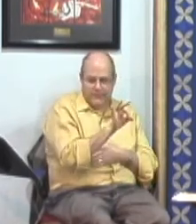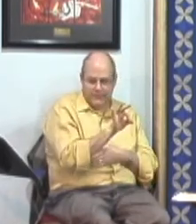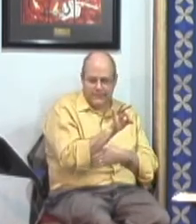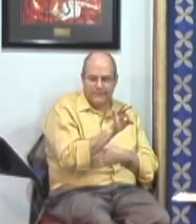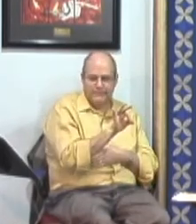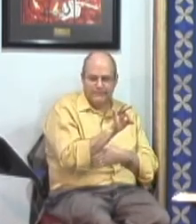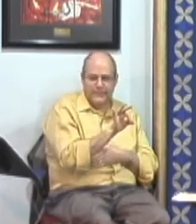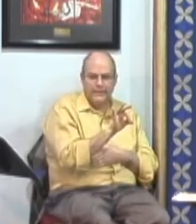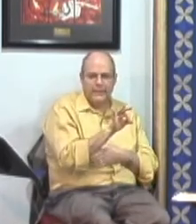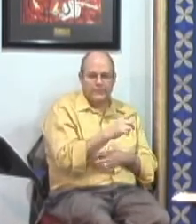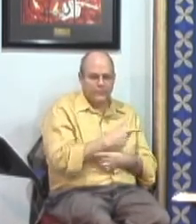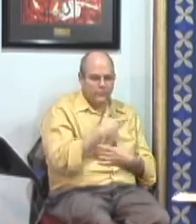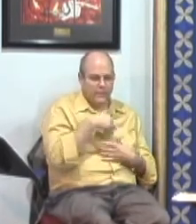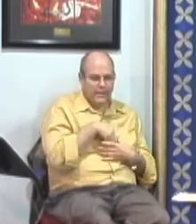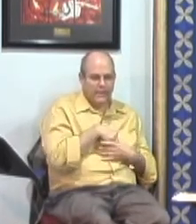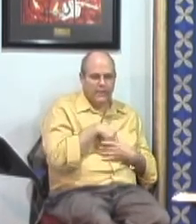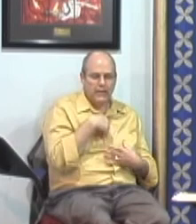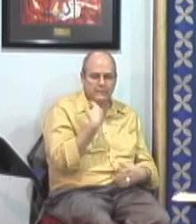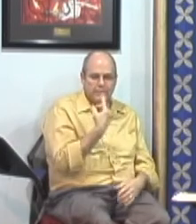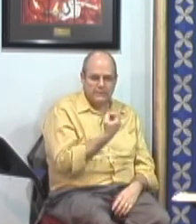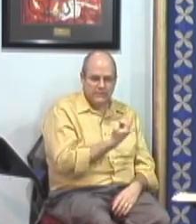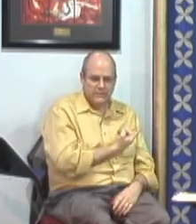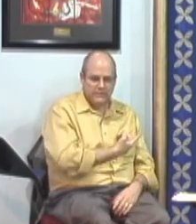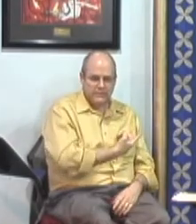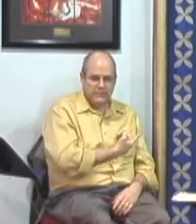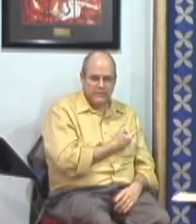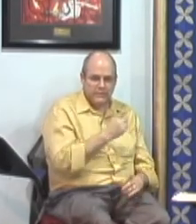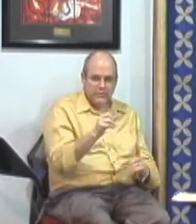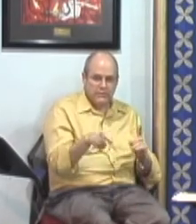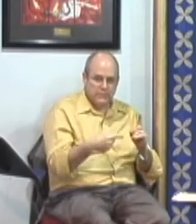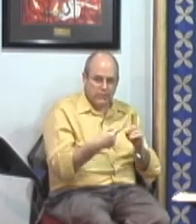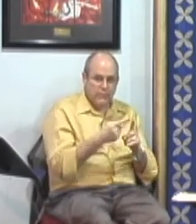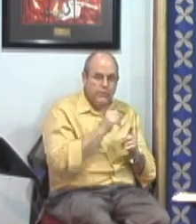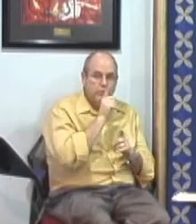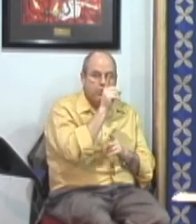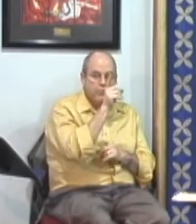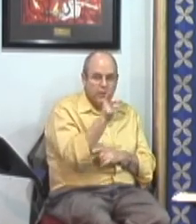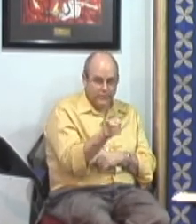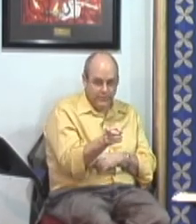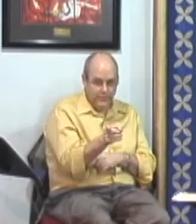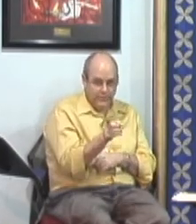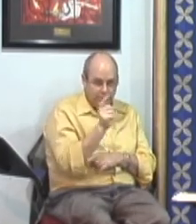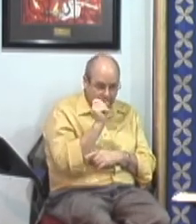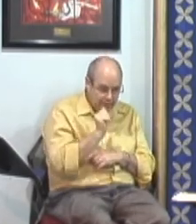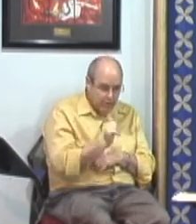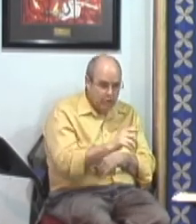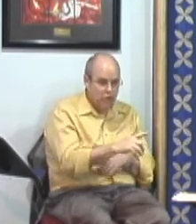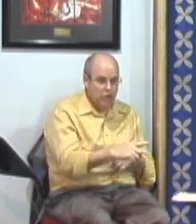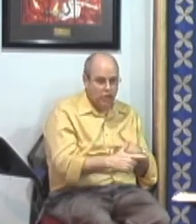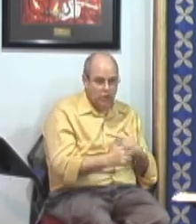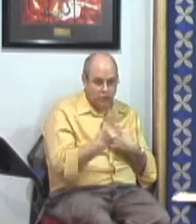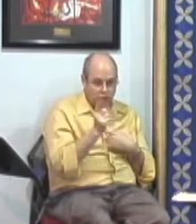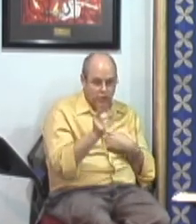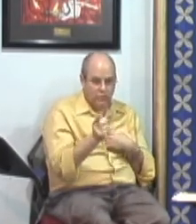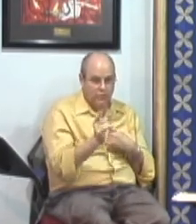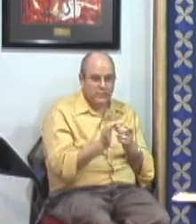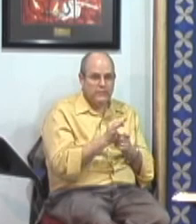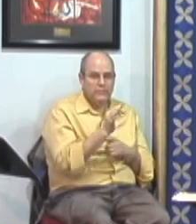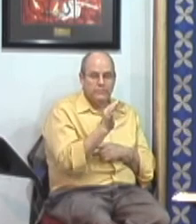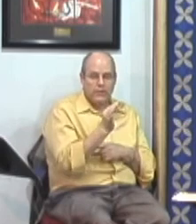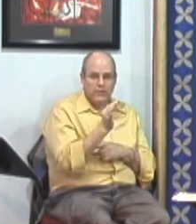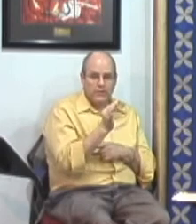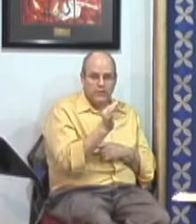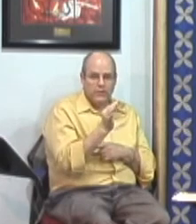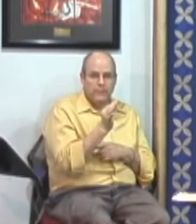Ruach HaKodesh, to dwell within us. So when you, the real you, the eternal you, the spirit being, when